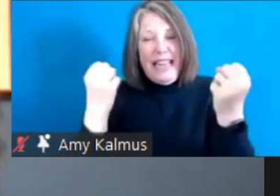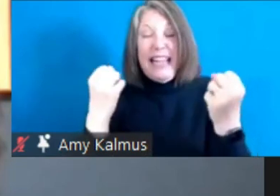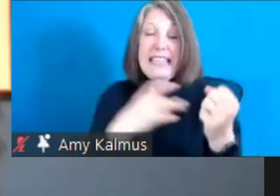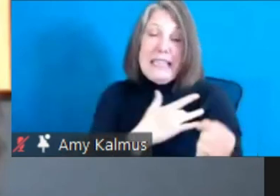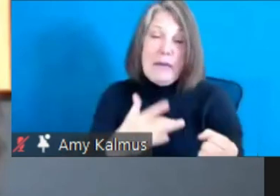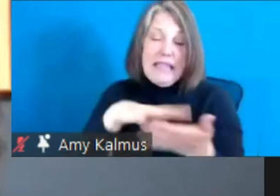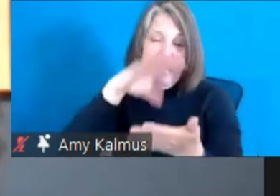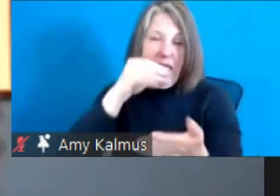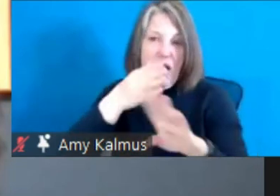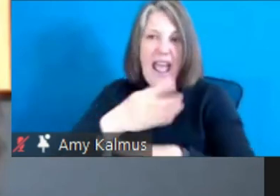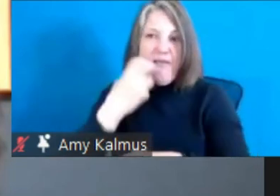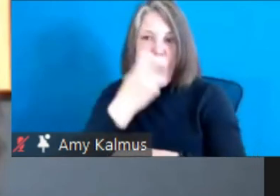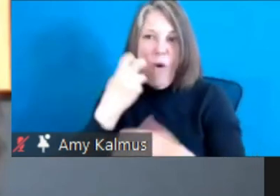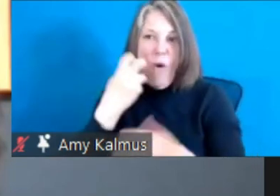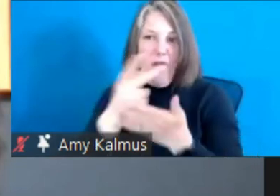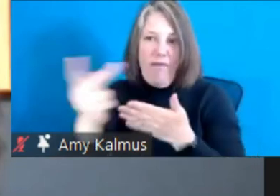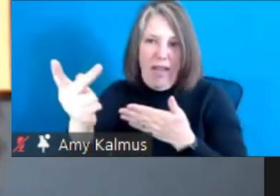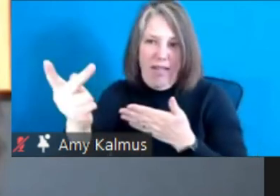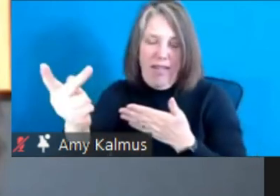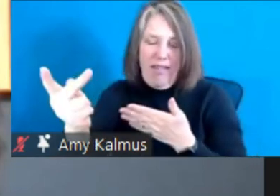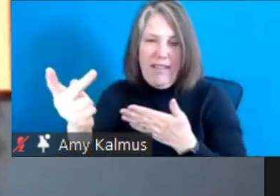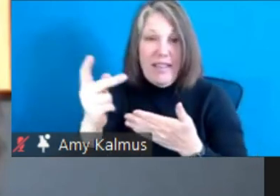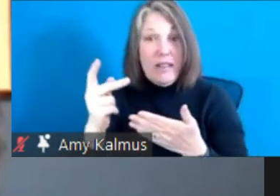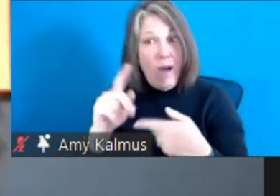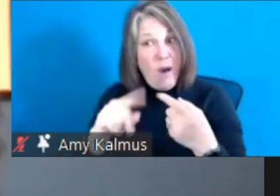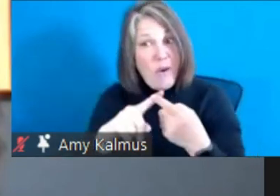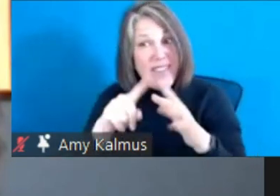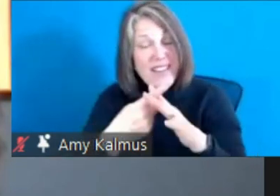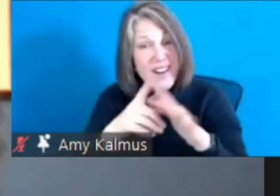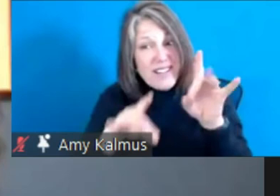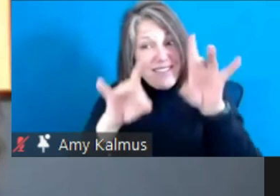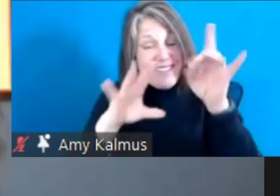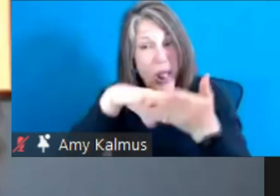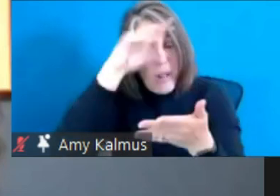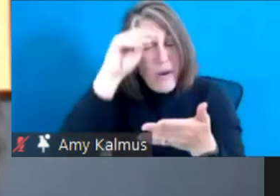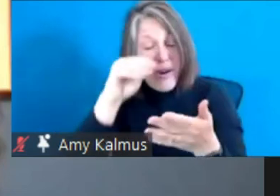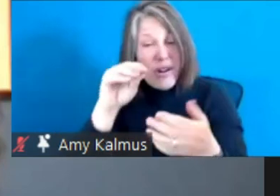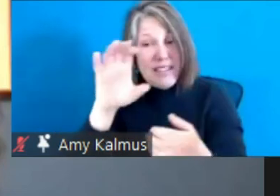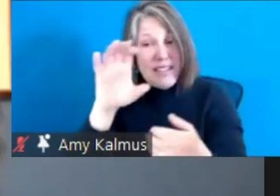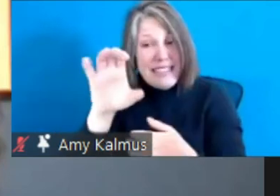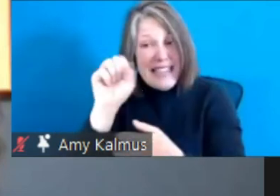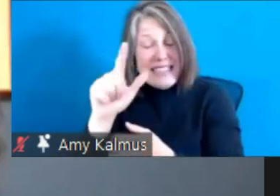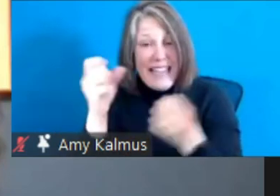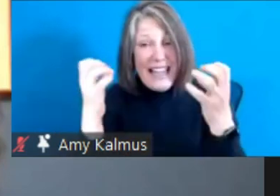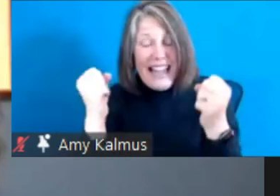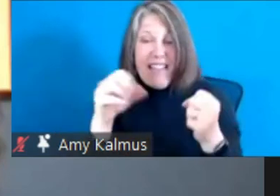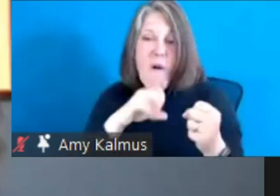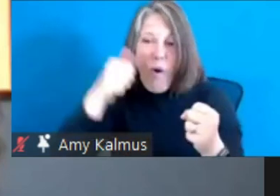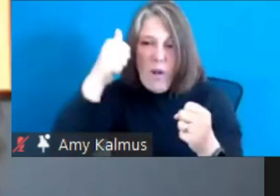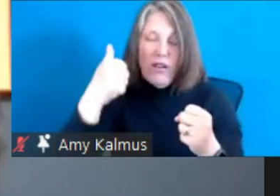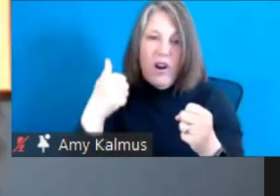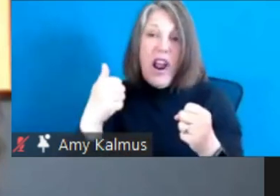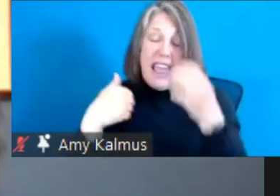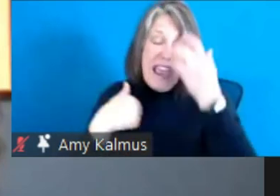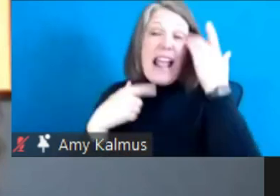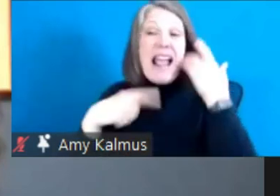an oral education. So by the time that they're taught Chinese sign language, they are much older and have missed